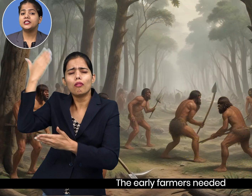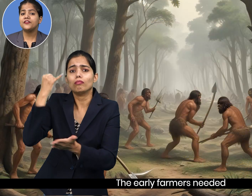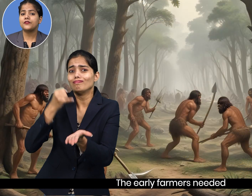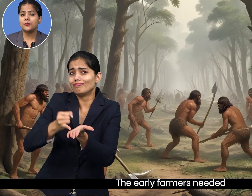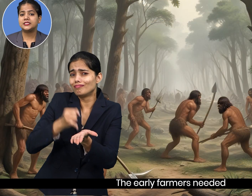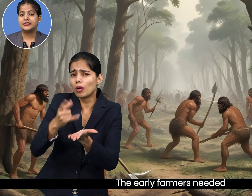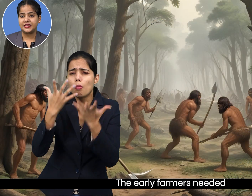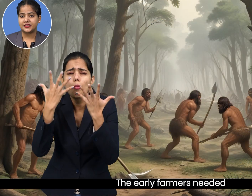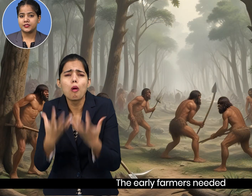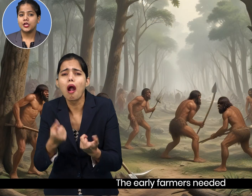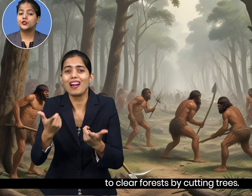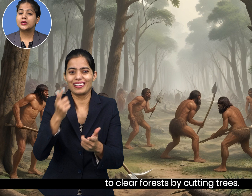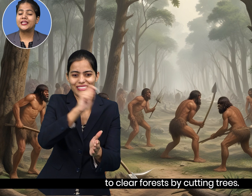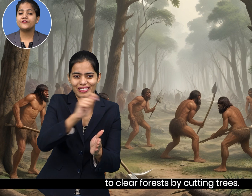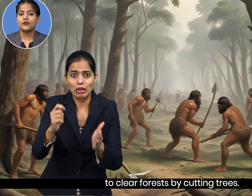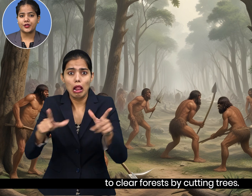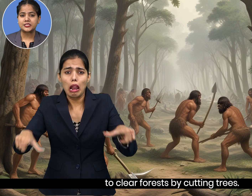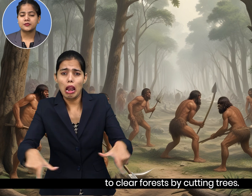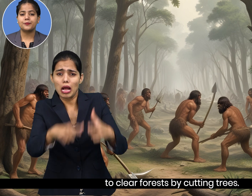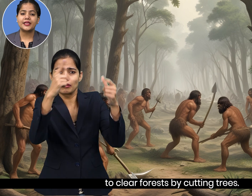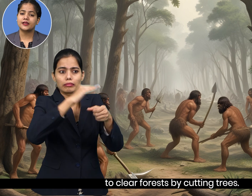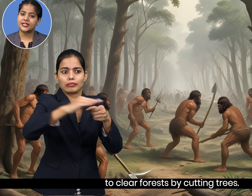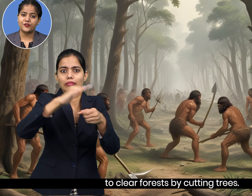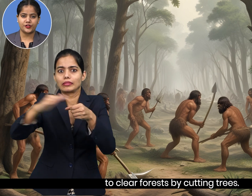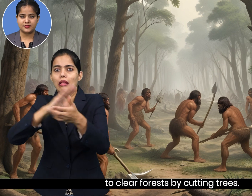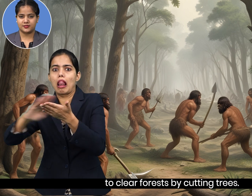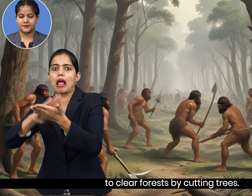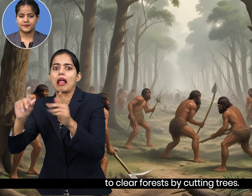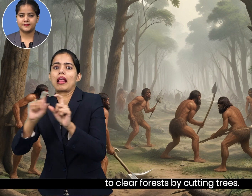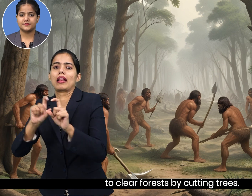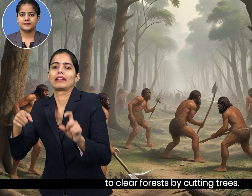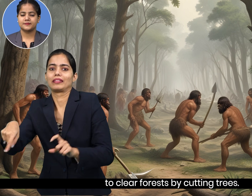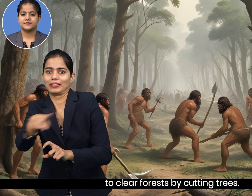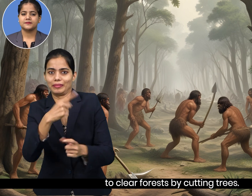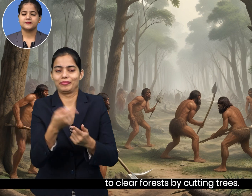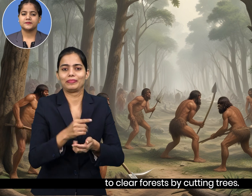The early farmers needed to clear forest by cutting trees.